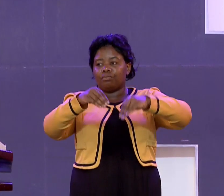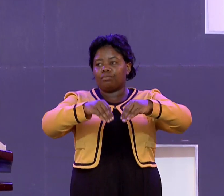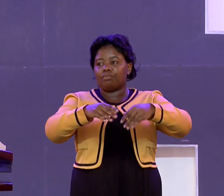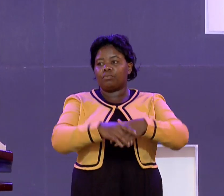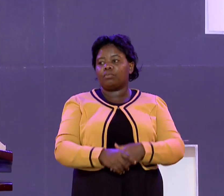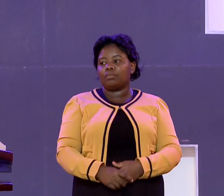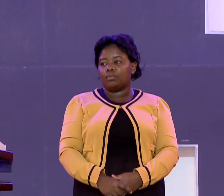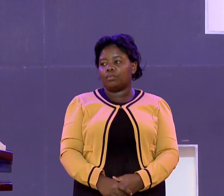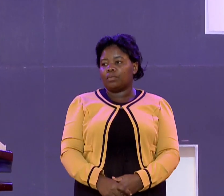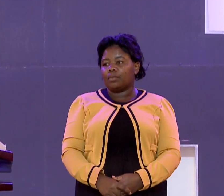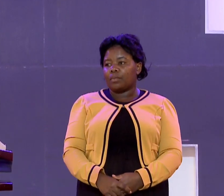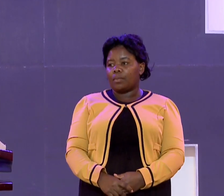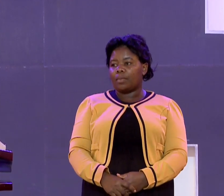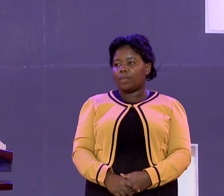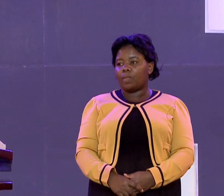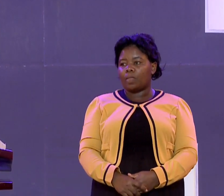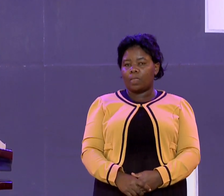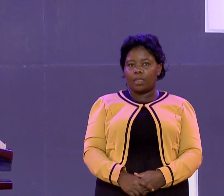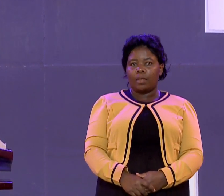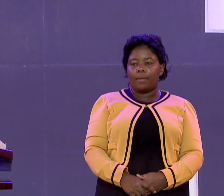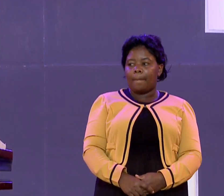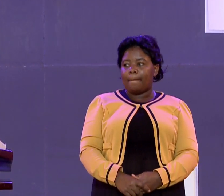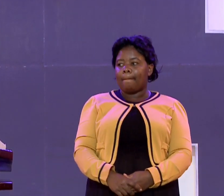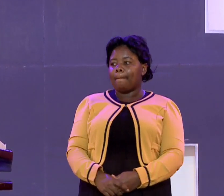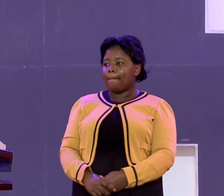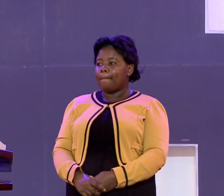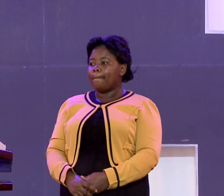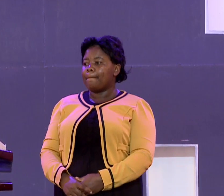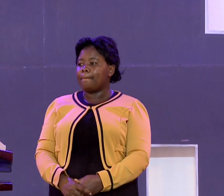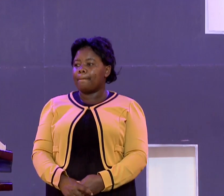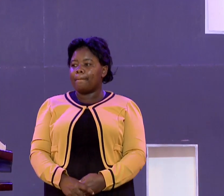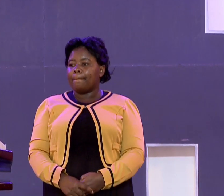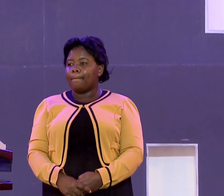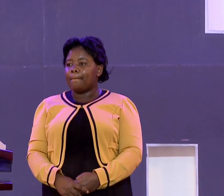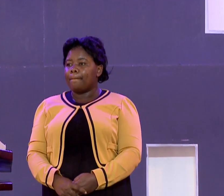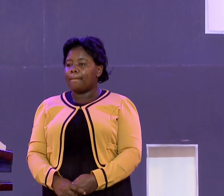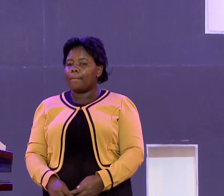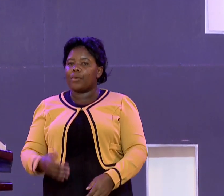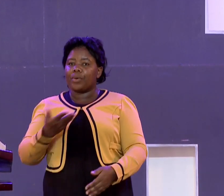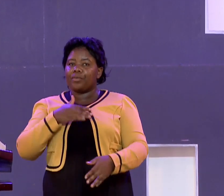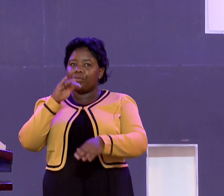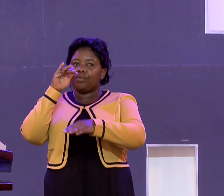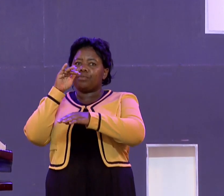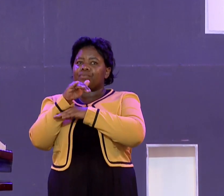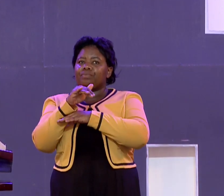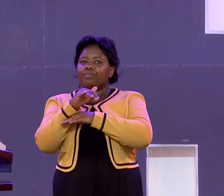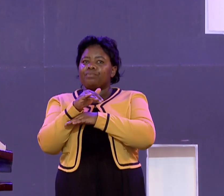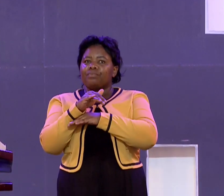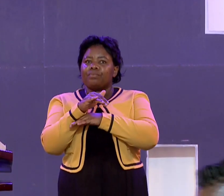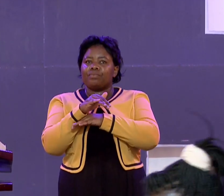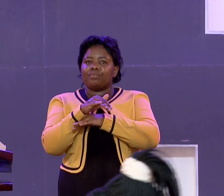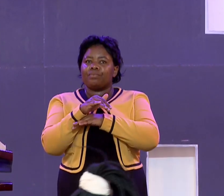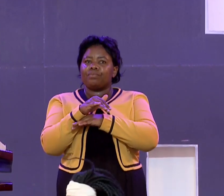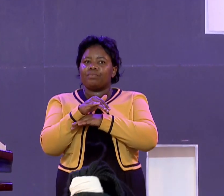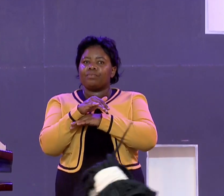in. Mutume unabuza nti banange nze munyambe kiri fine oba